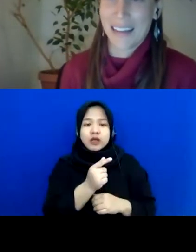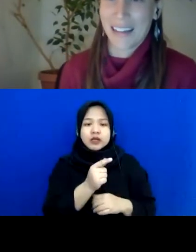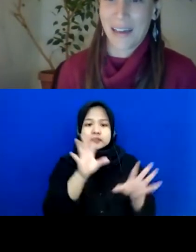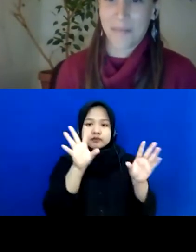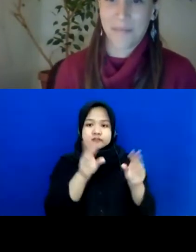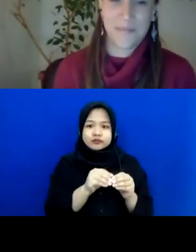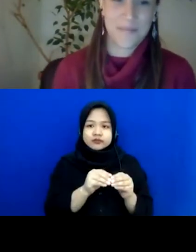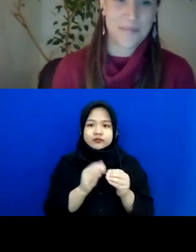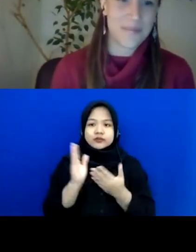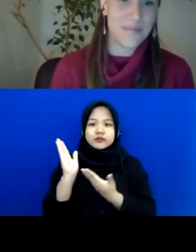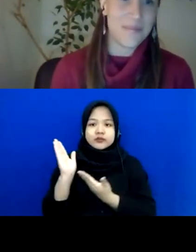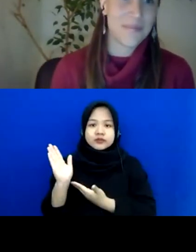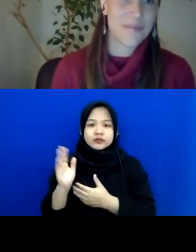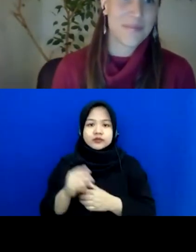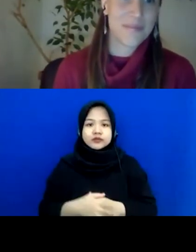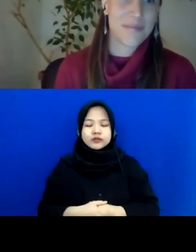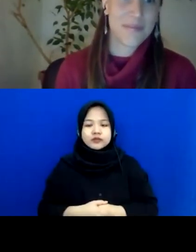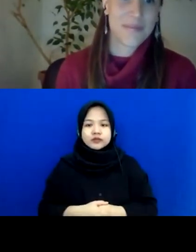to Nicola.